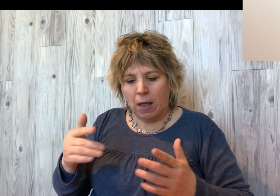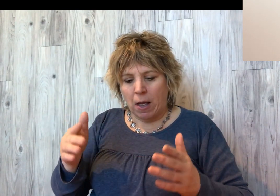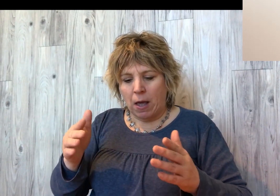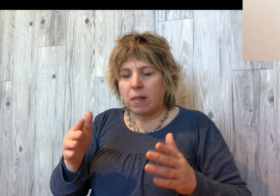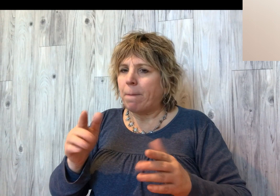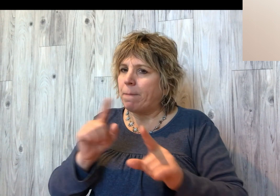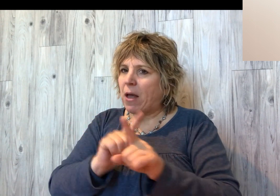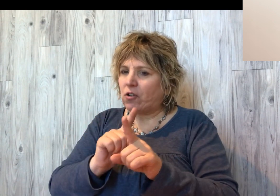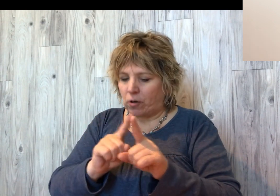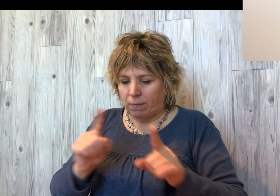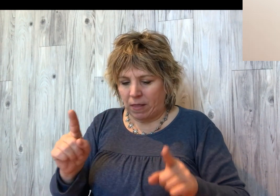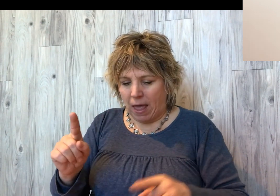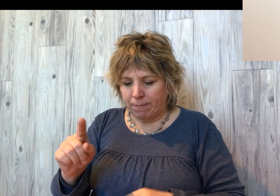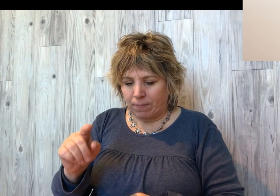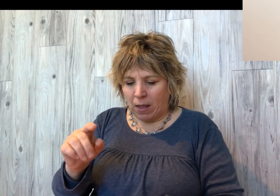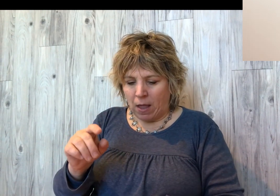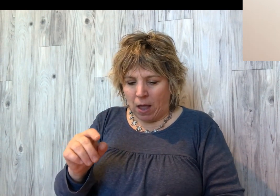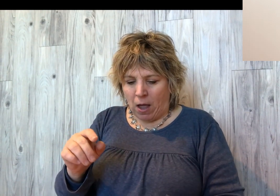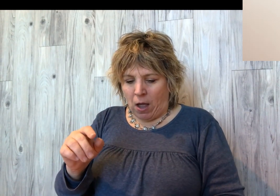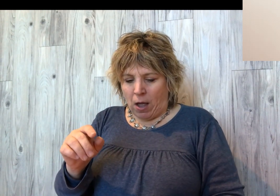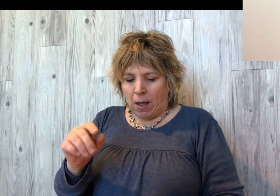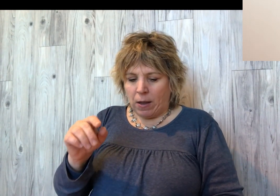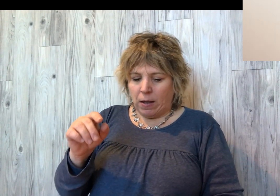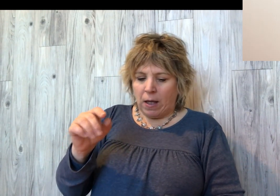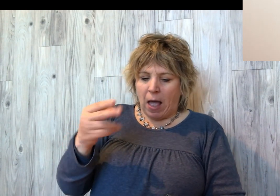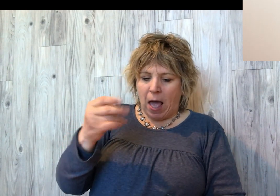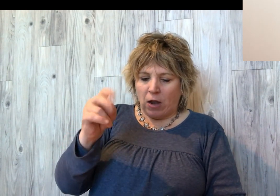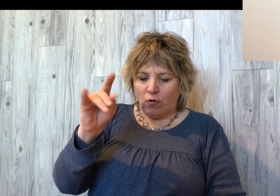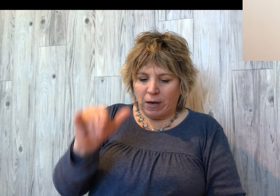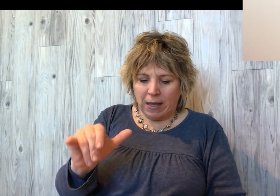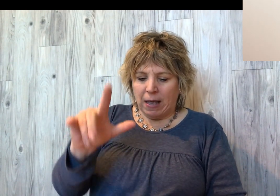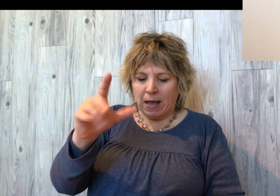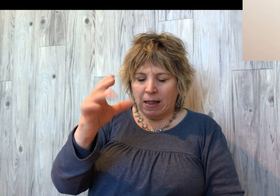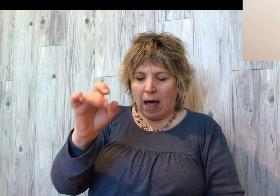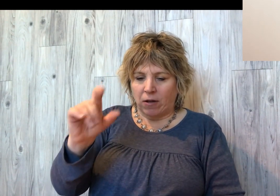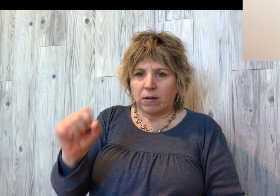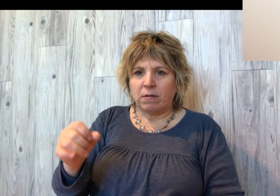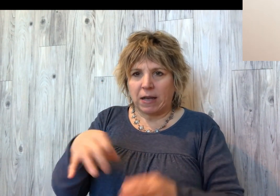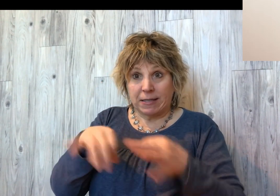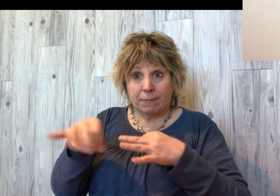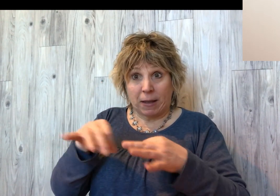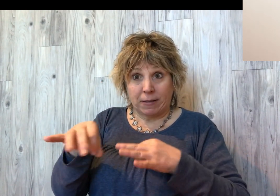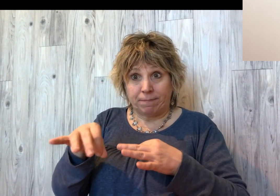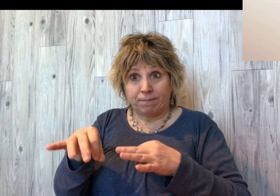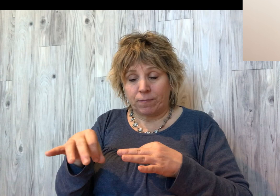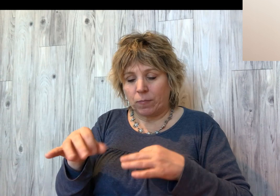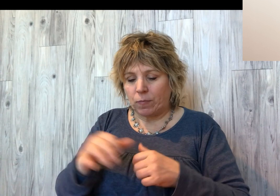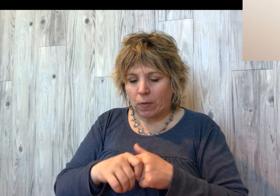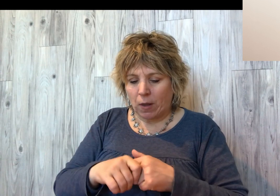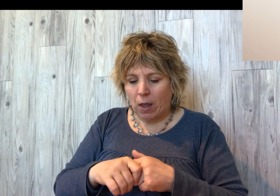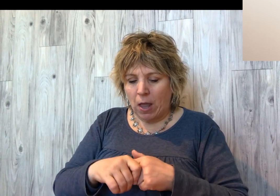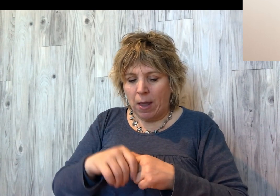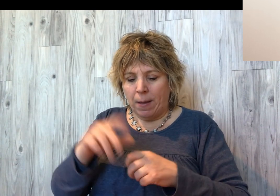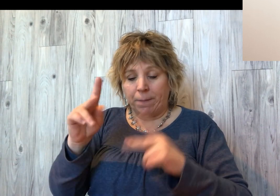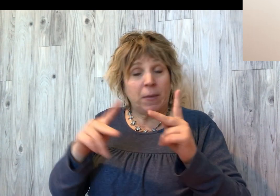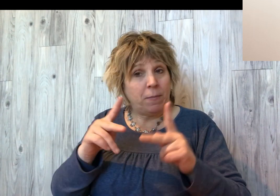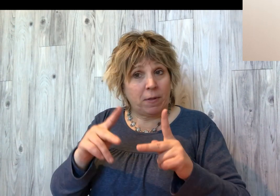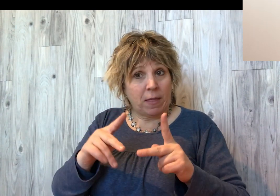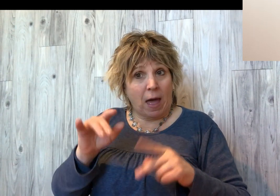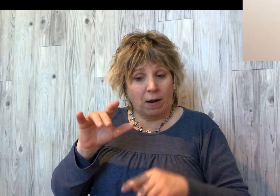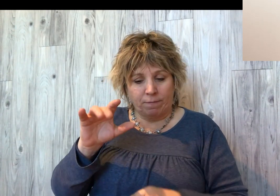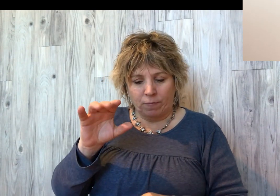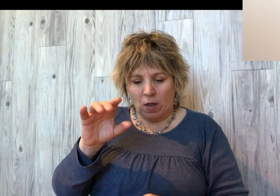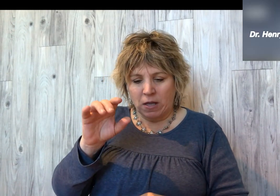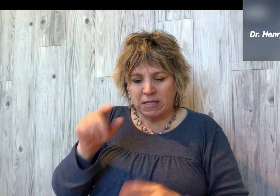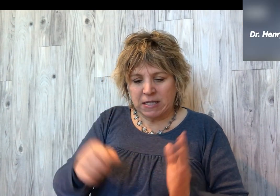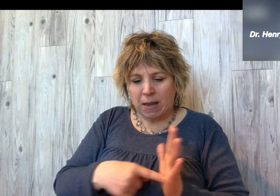to what a great mentor of mine, Dr. Henry Cloud, says about this in his great famous book, Boundaries. This is what he says about dealing with people who are foolish. He